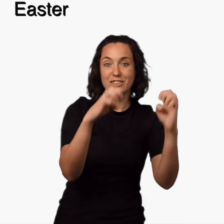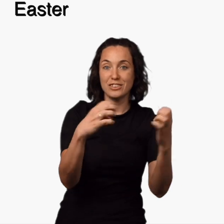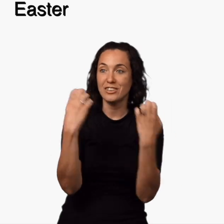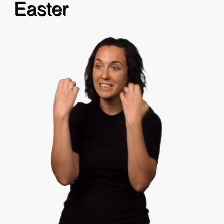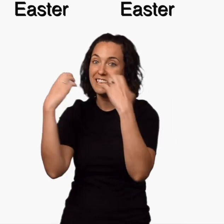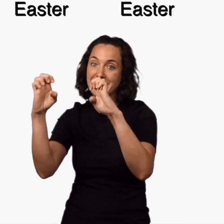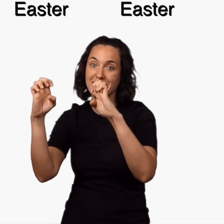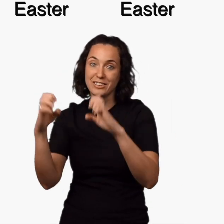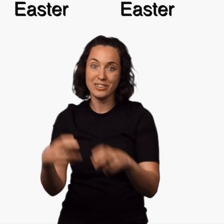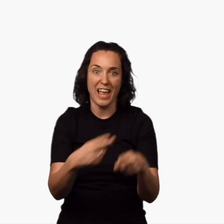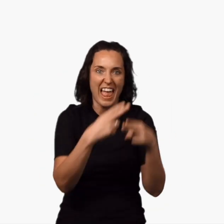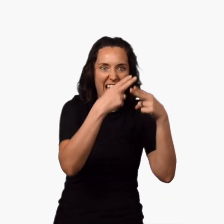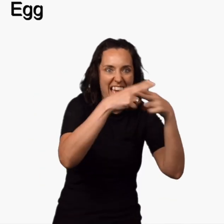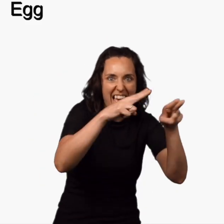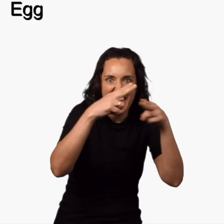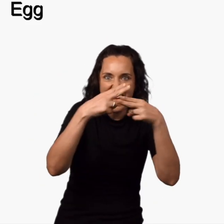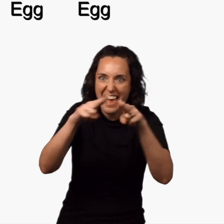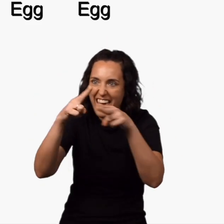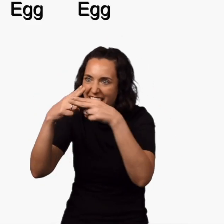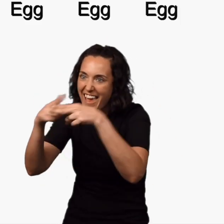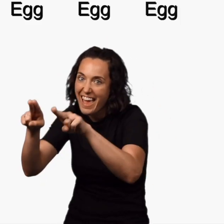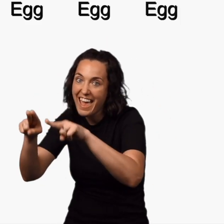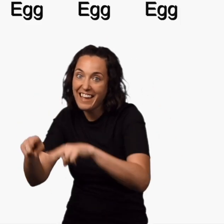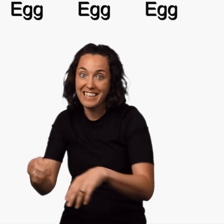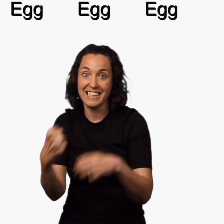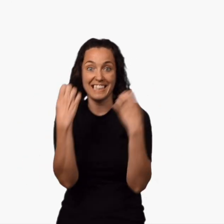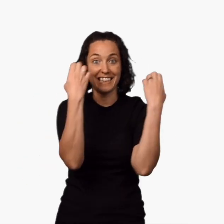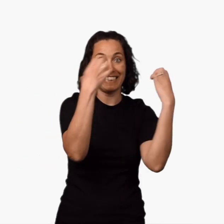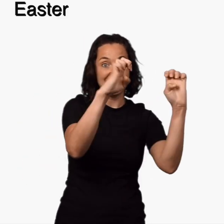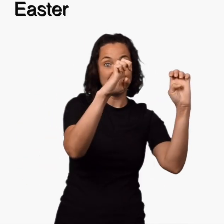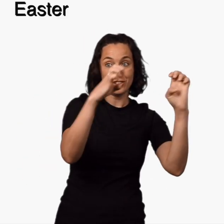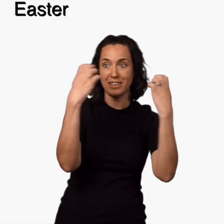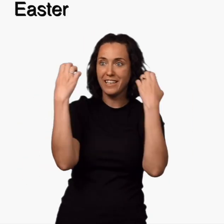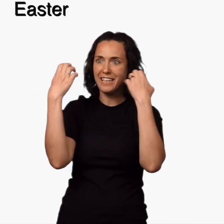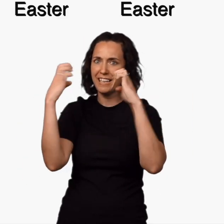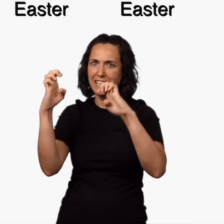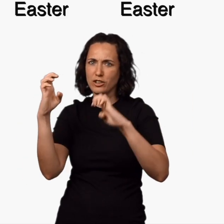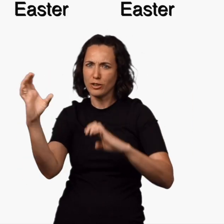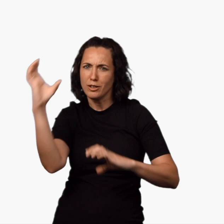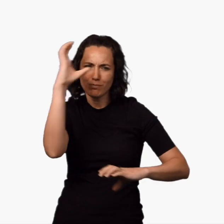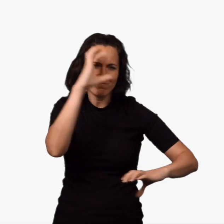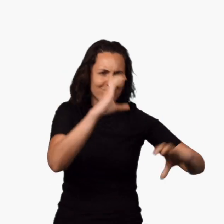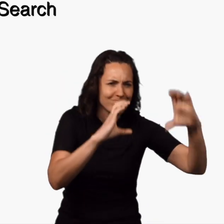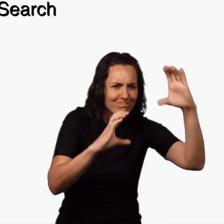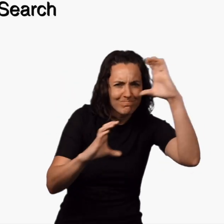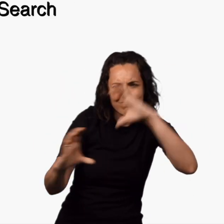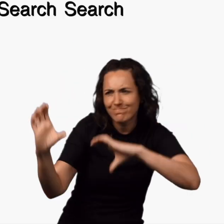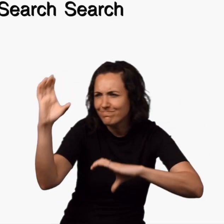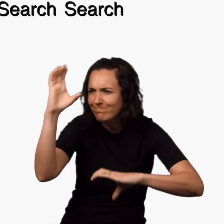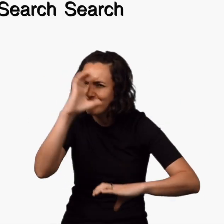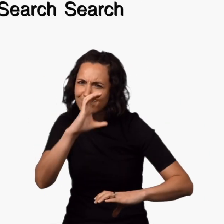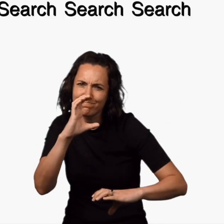Easter, Easter, egg, egg, egg. Easter, Easter, search, search,